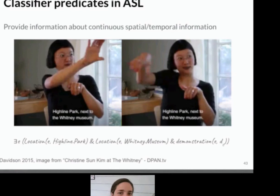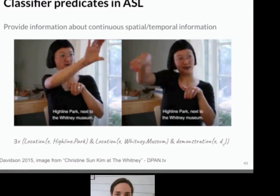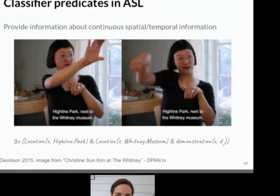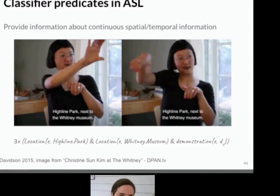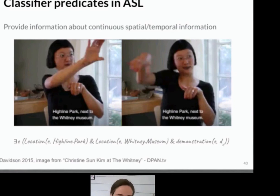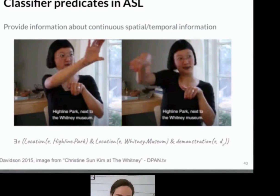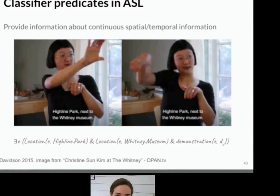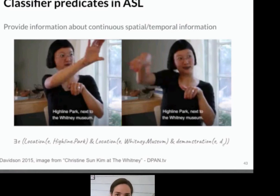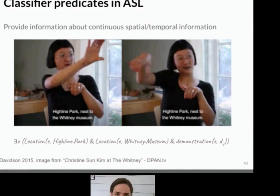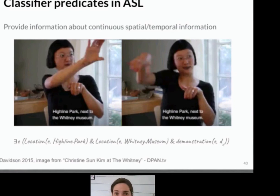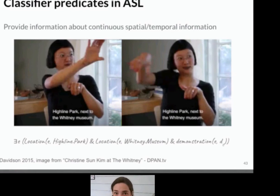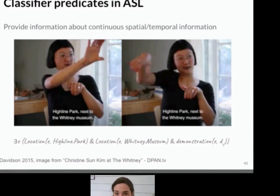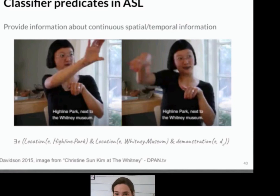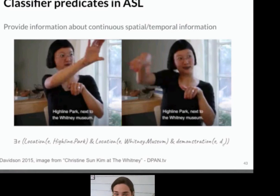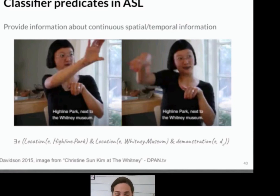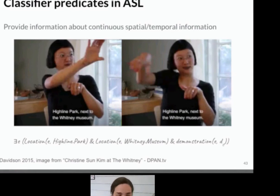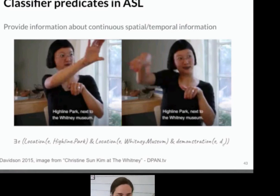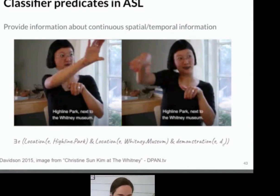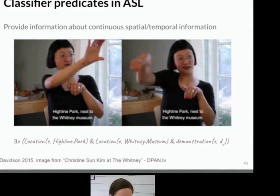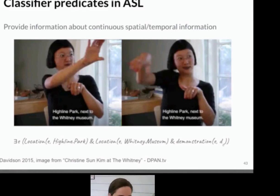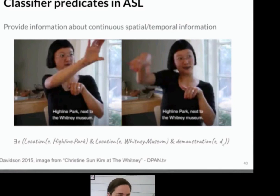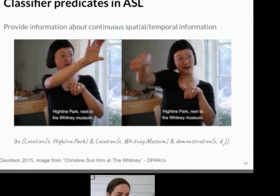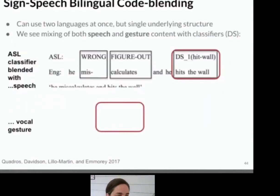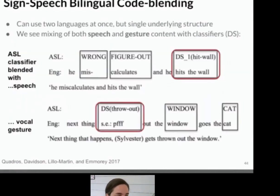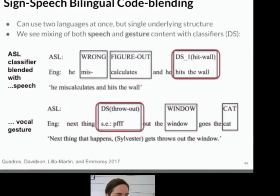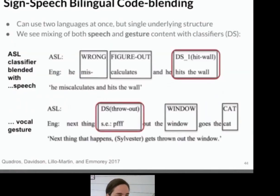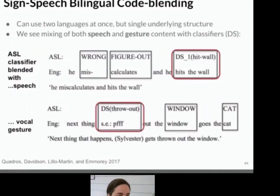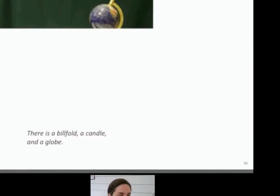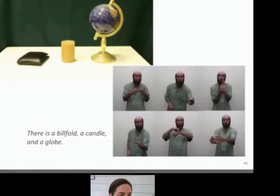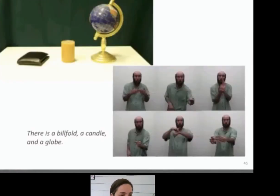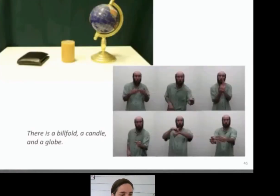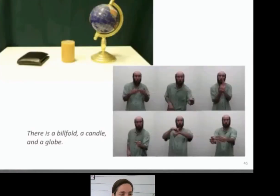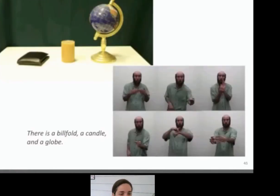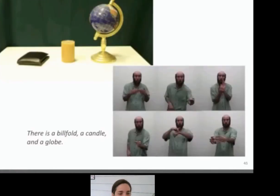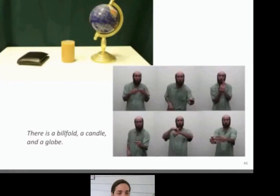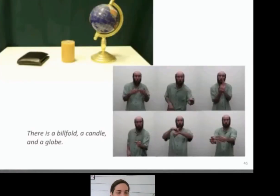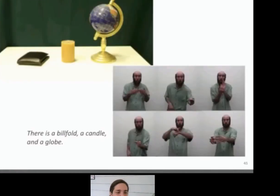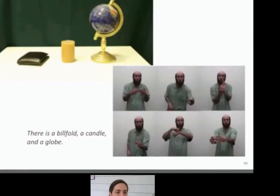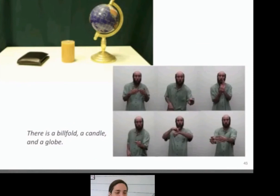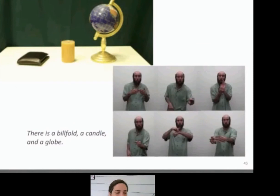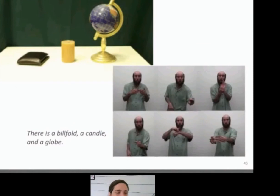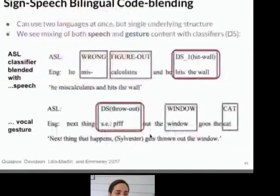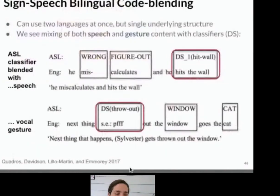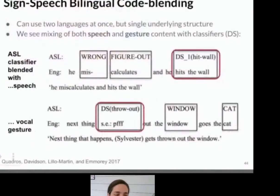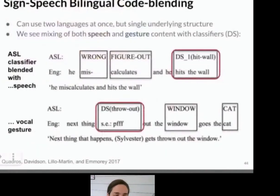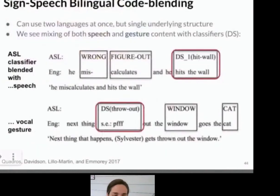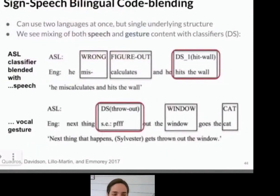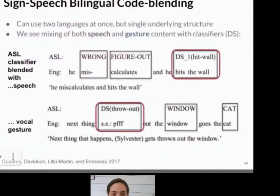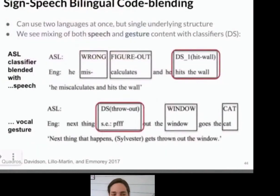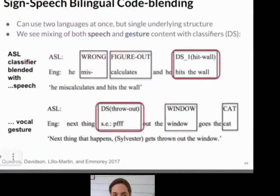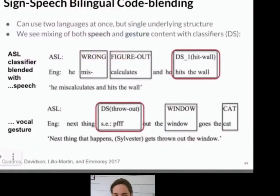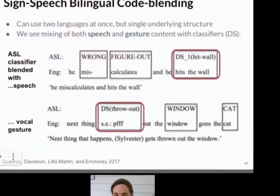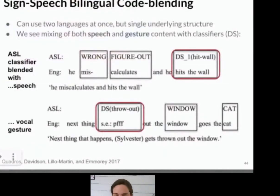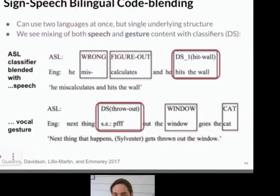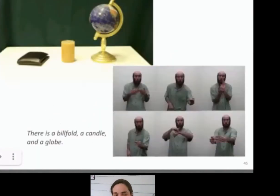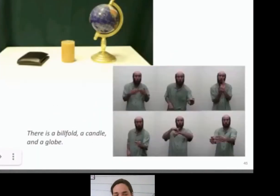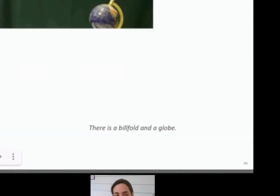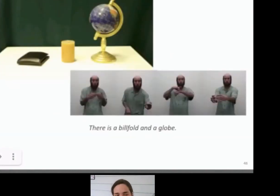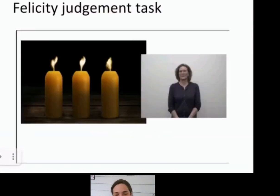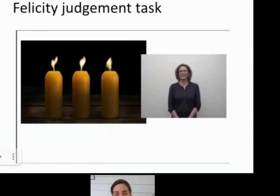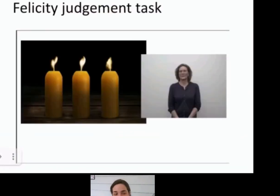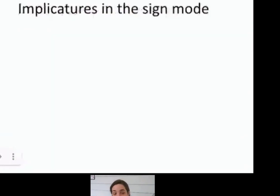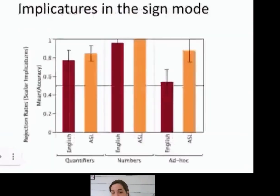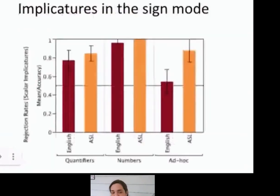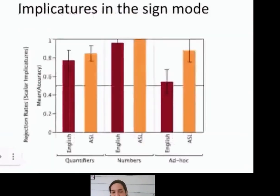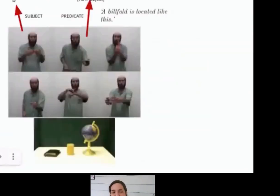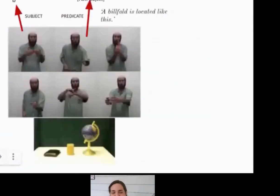language already does, say through demonstrative like pronouns like this. So I think I will wrap up there. I have a few